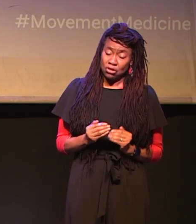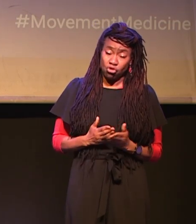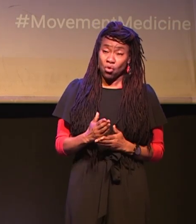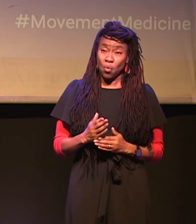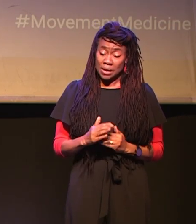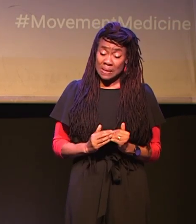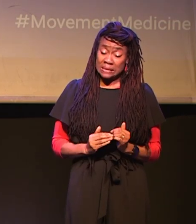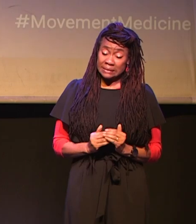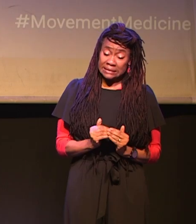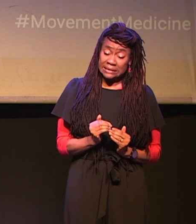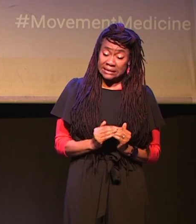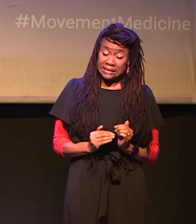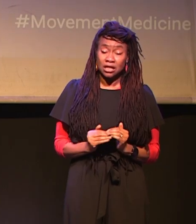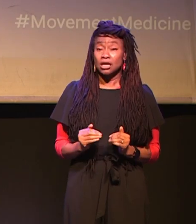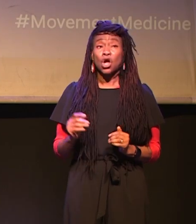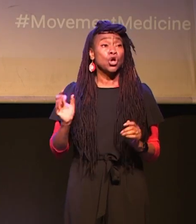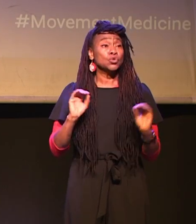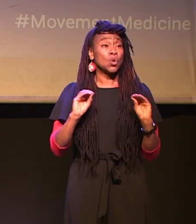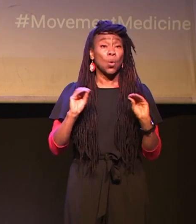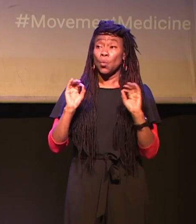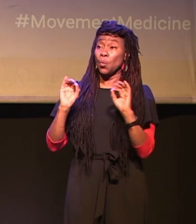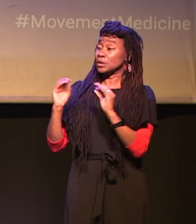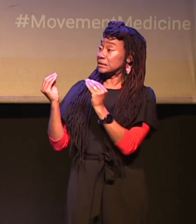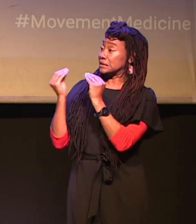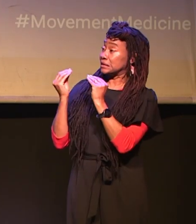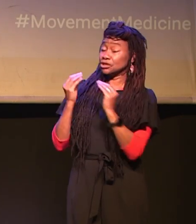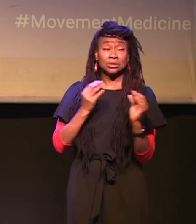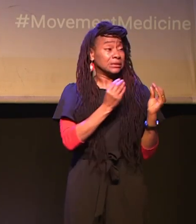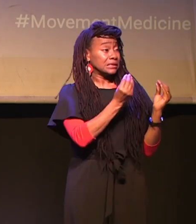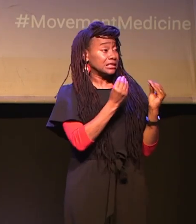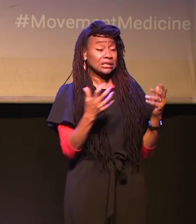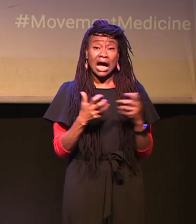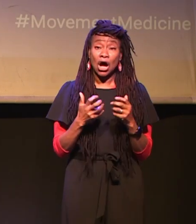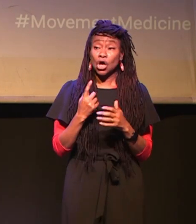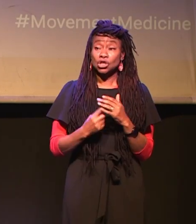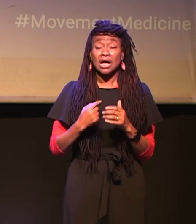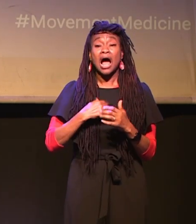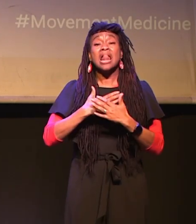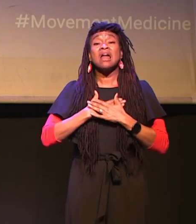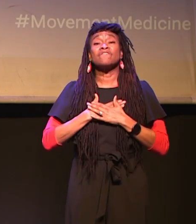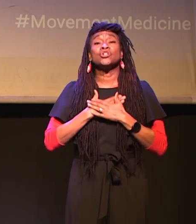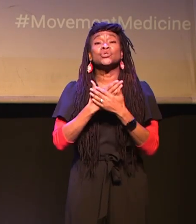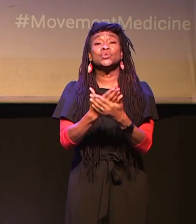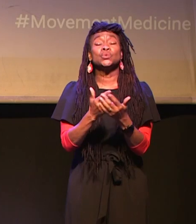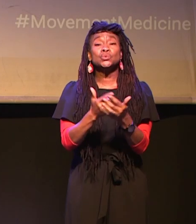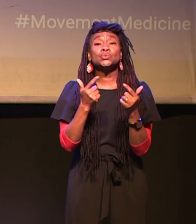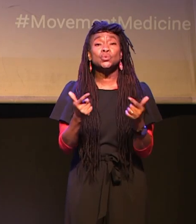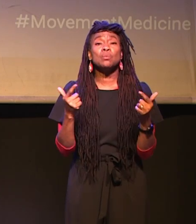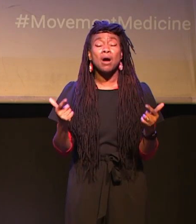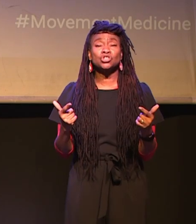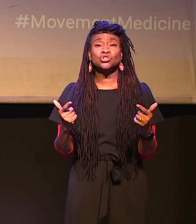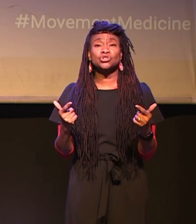like we didn't have anybody teaching us how to do it. We were just like, I love you too much to not be in relationship with you.